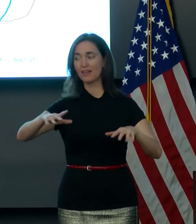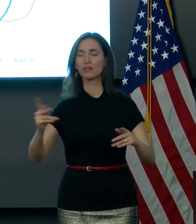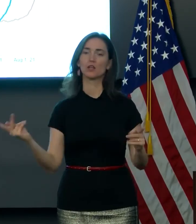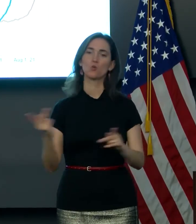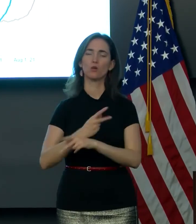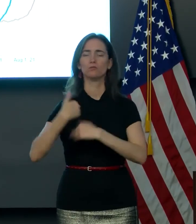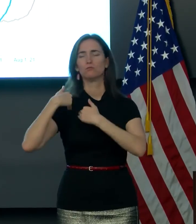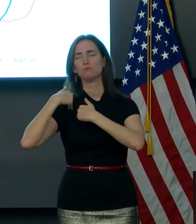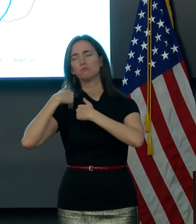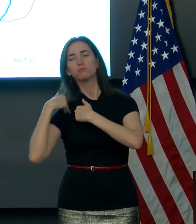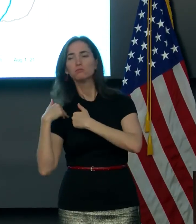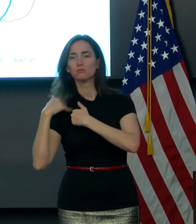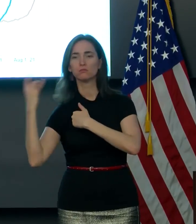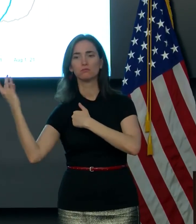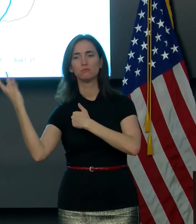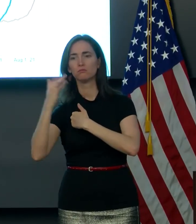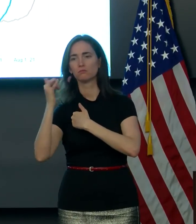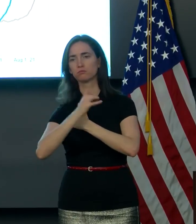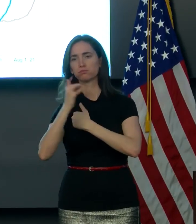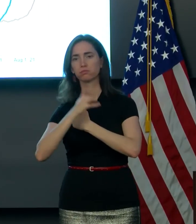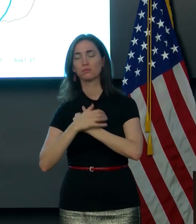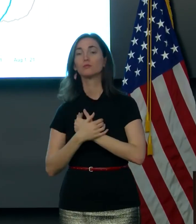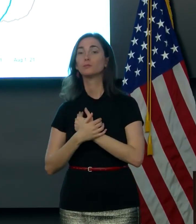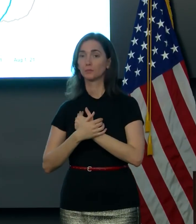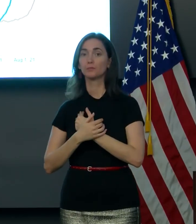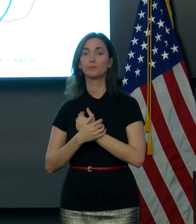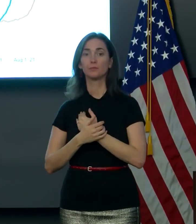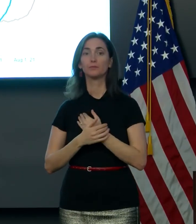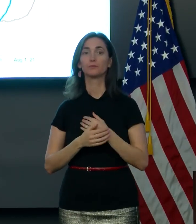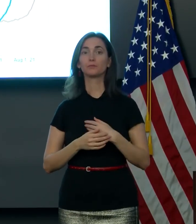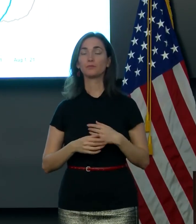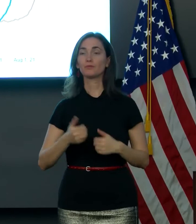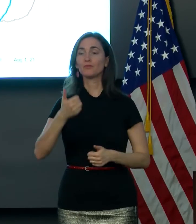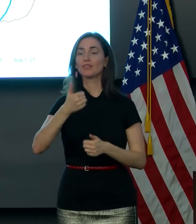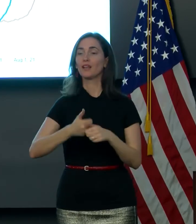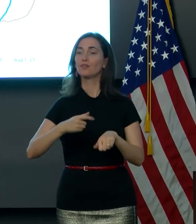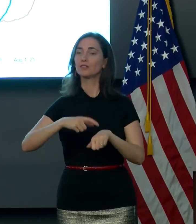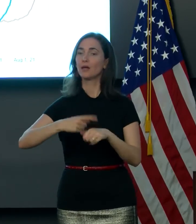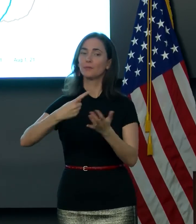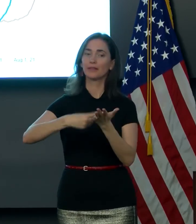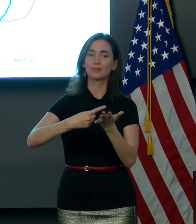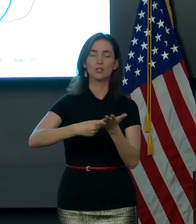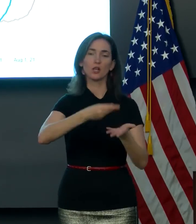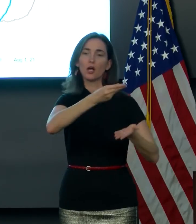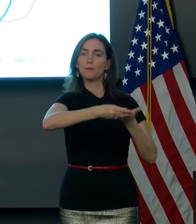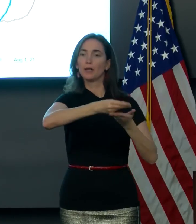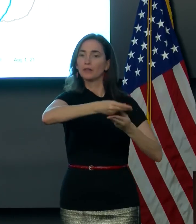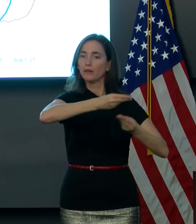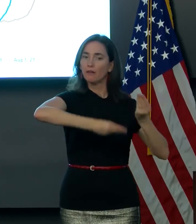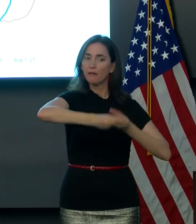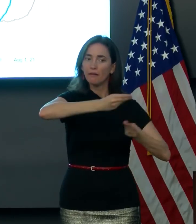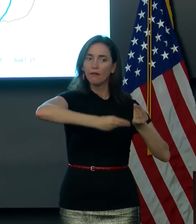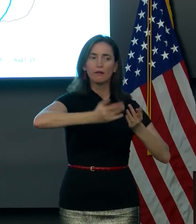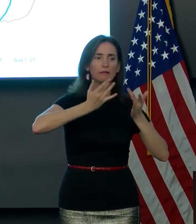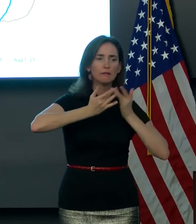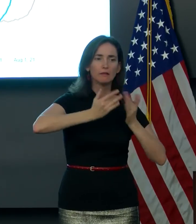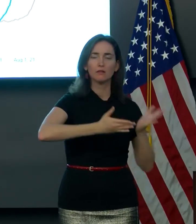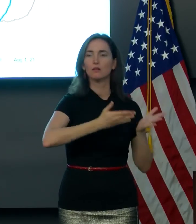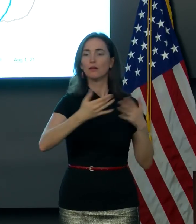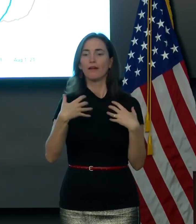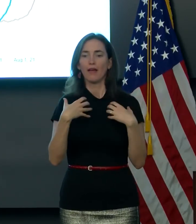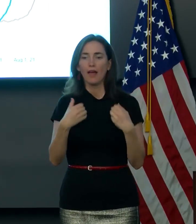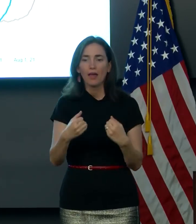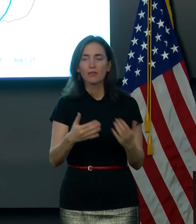in so many ways. Every impact we have talked about, from economic to health to